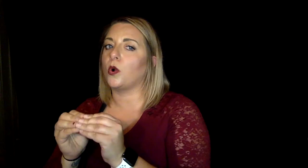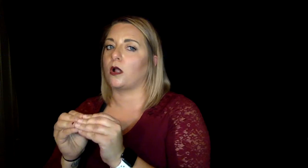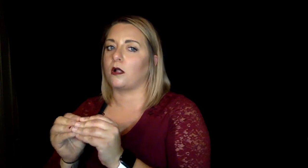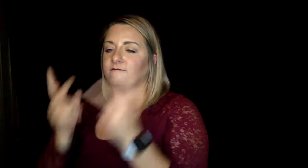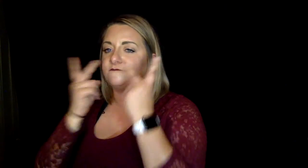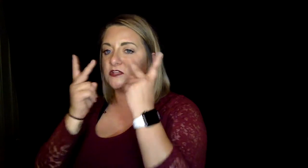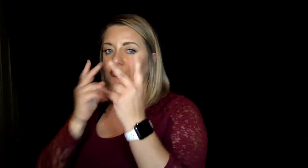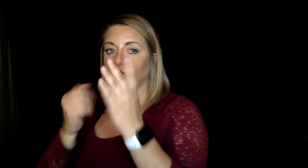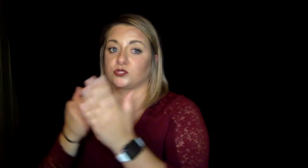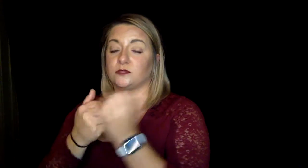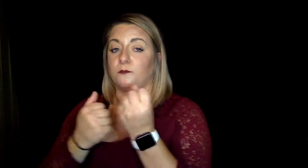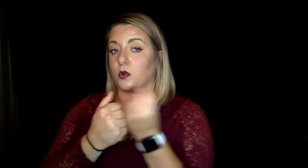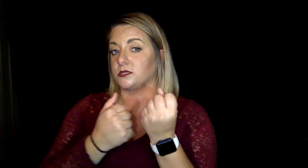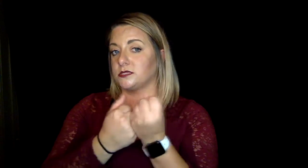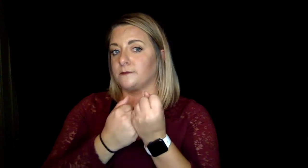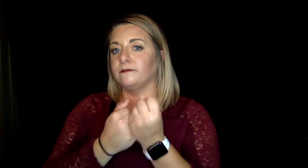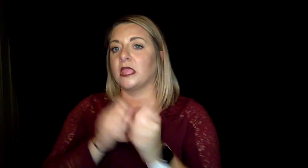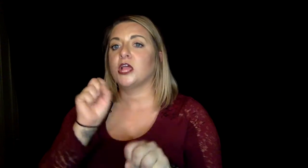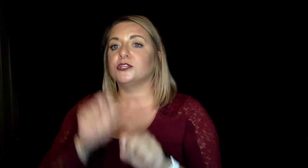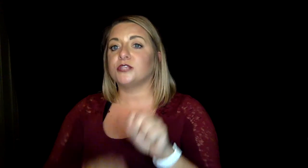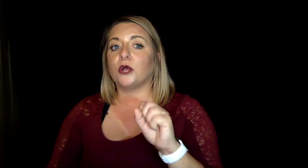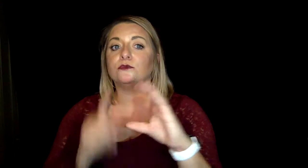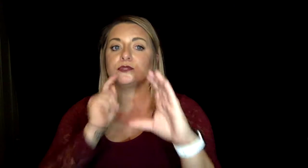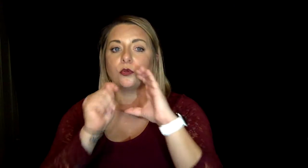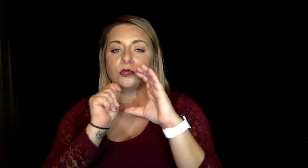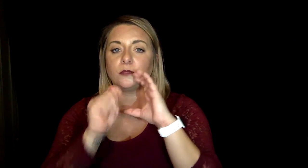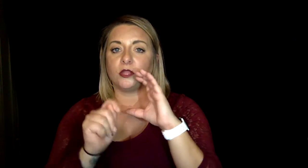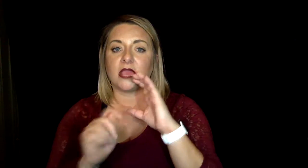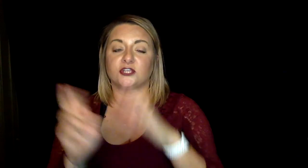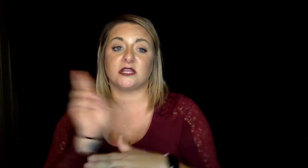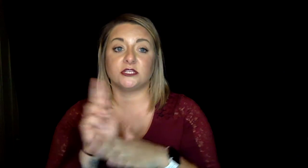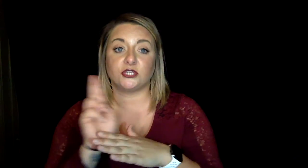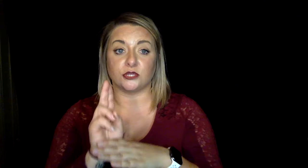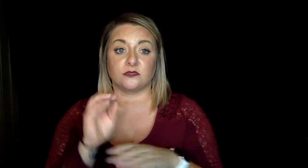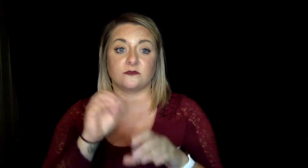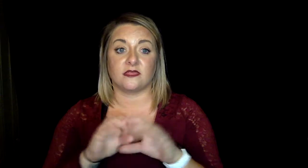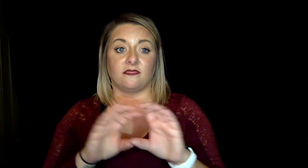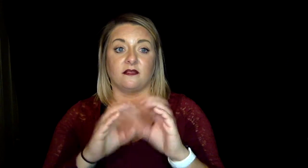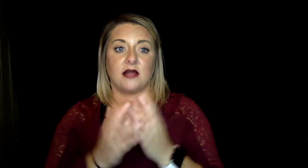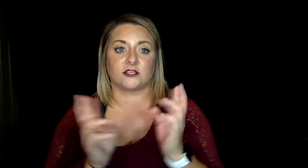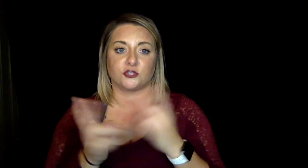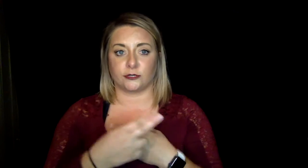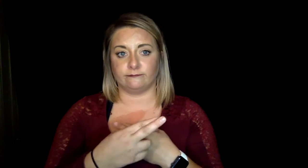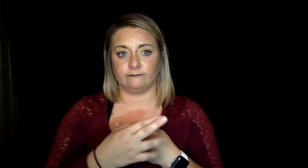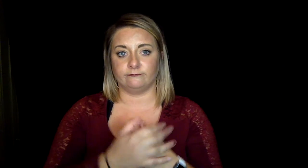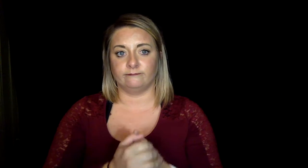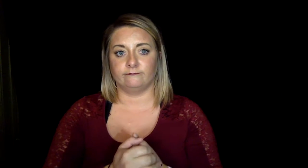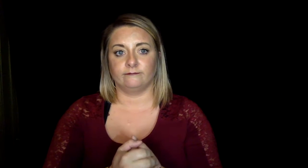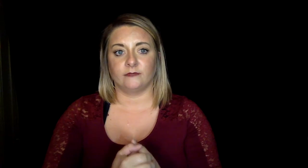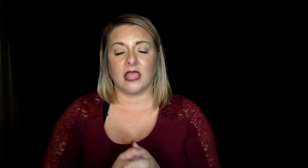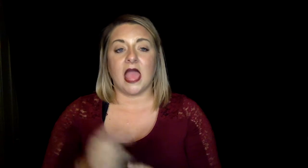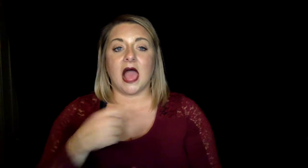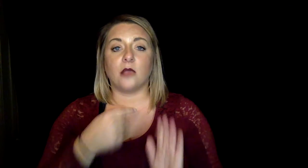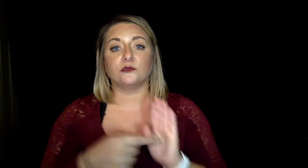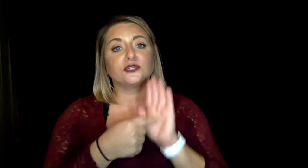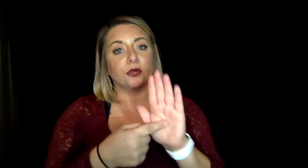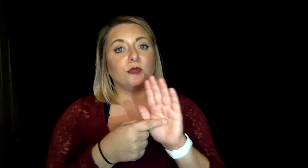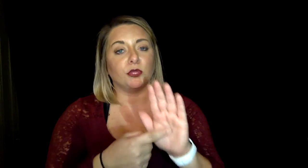more visual supports. So, total communication is used within the classroom. I will show